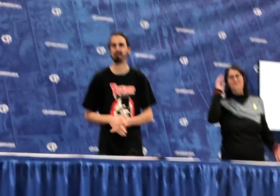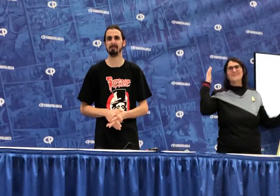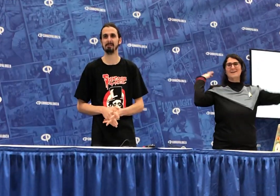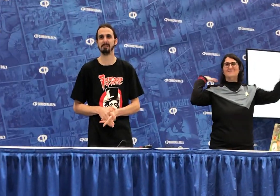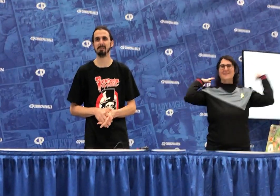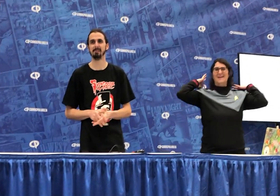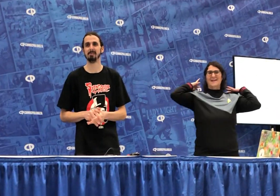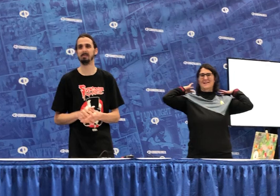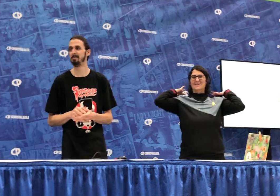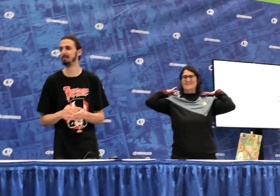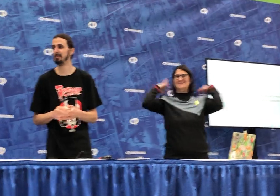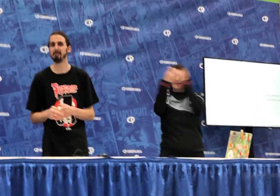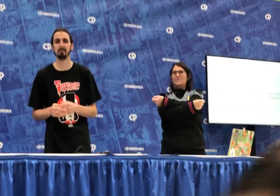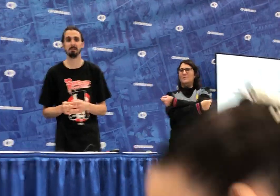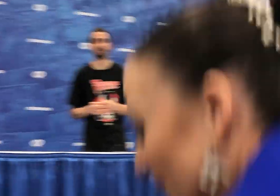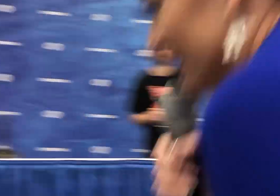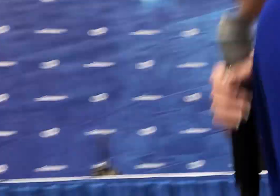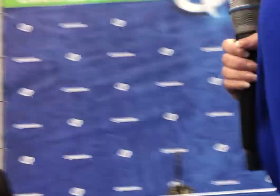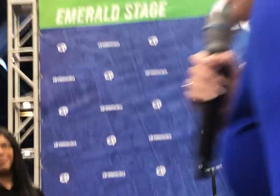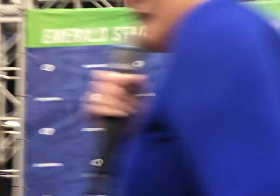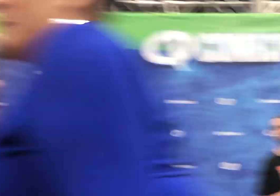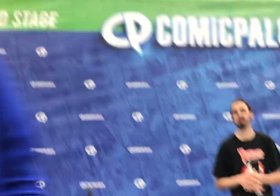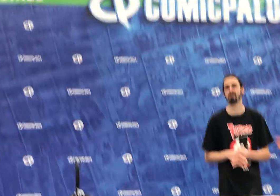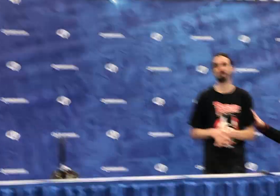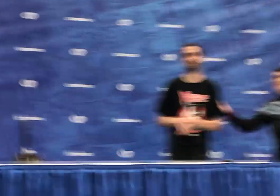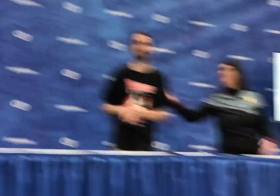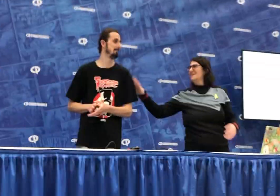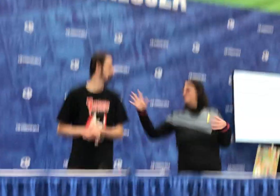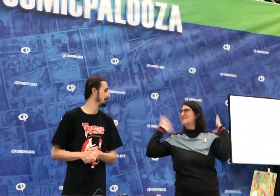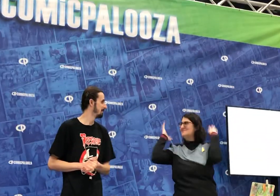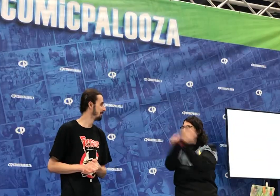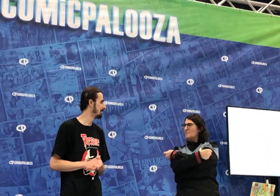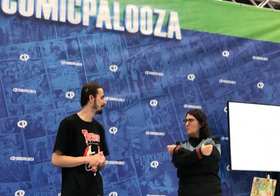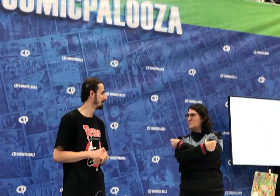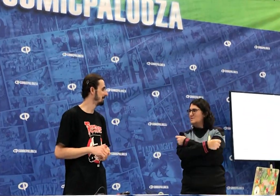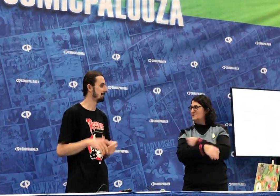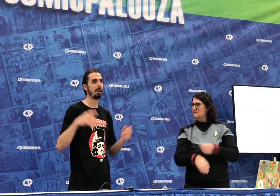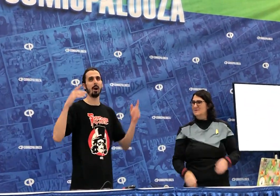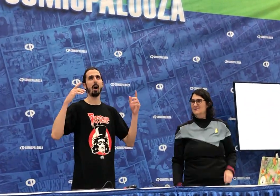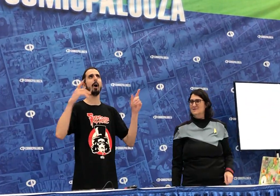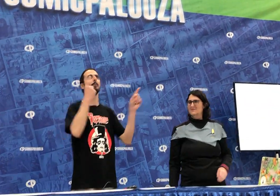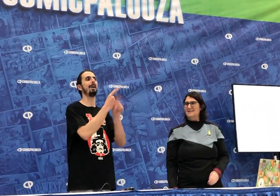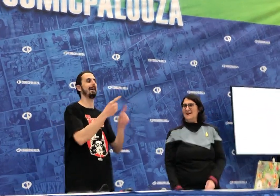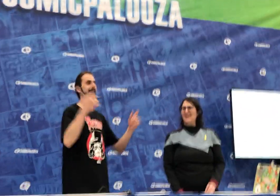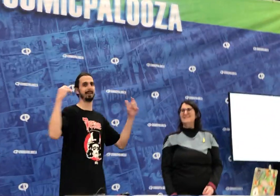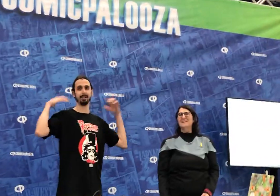Oh, Deadpool has a question. Hold on, Deadpool. I'll come to the mic. He said me. He said me. How do you sign me? How do you sign Deadpool?